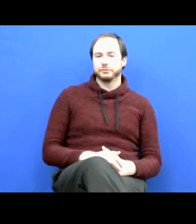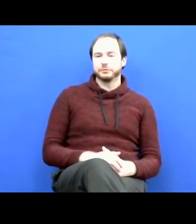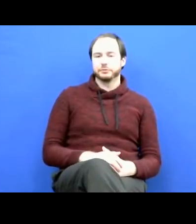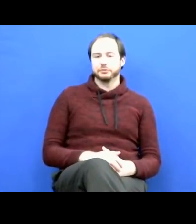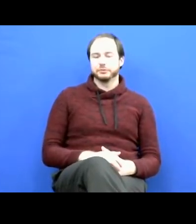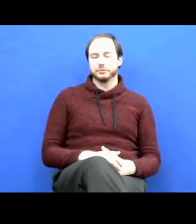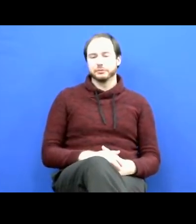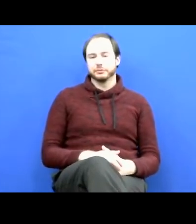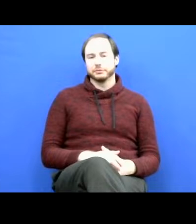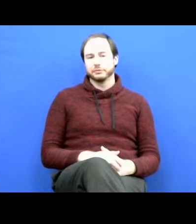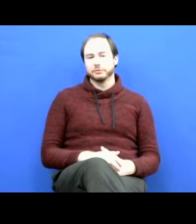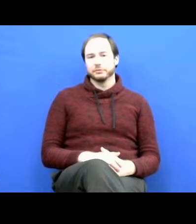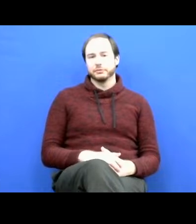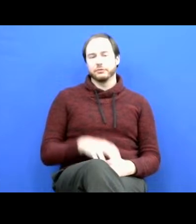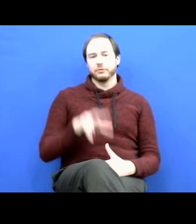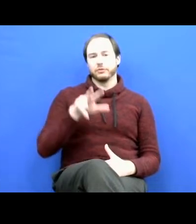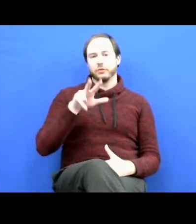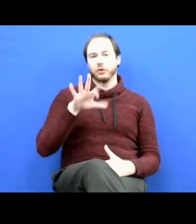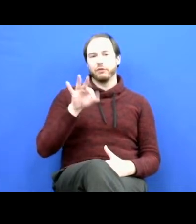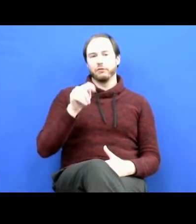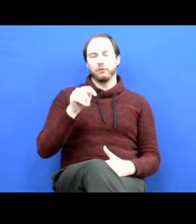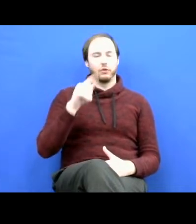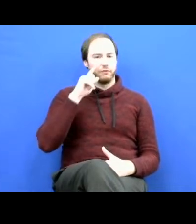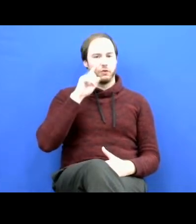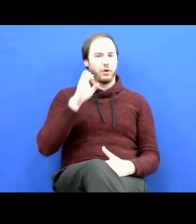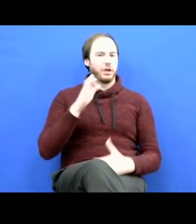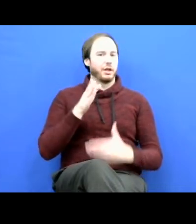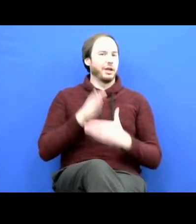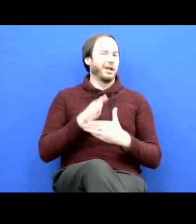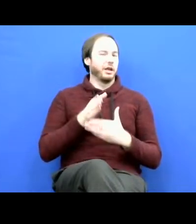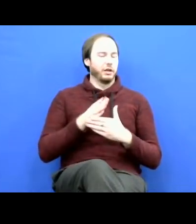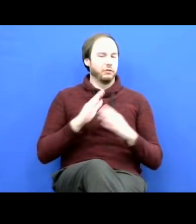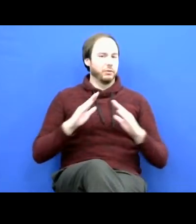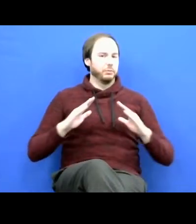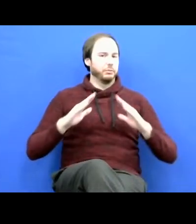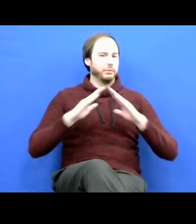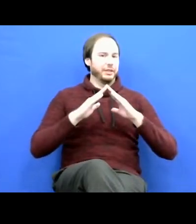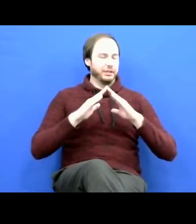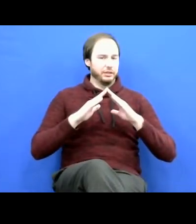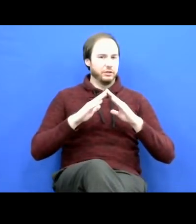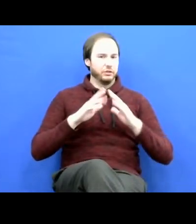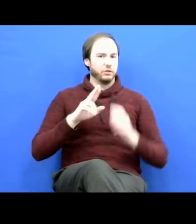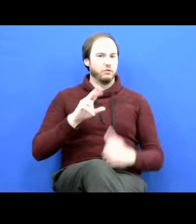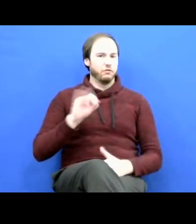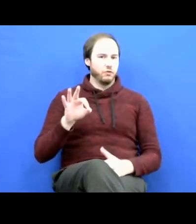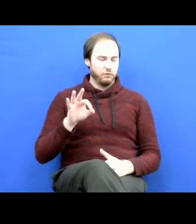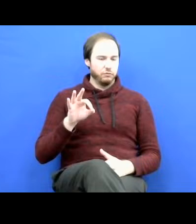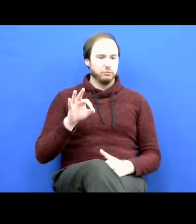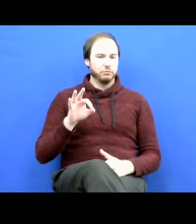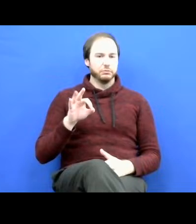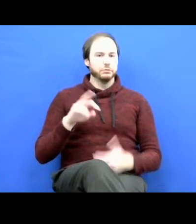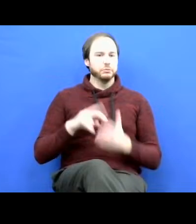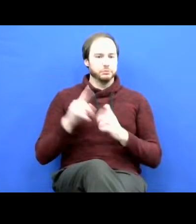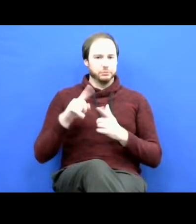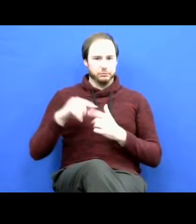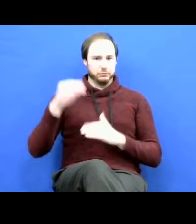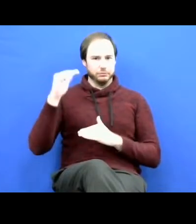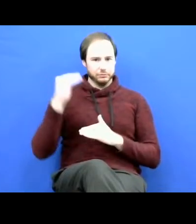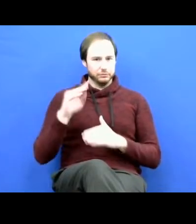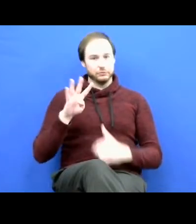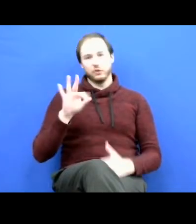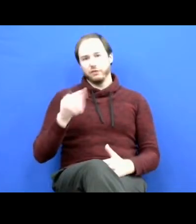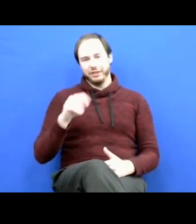terms of 35 foot for that average peak of the roof, that is, so essentially they'd have to lower it about 4